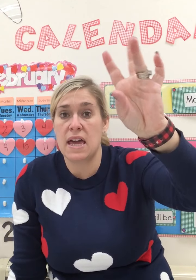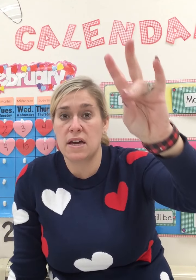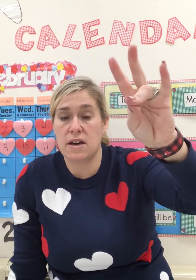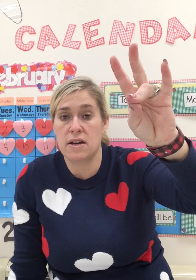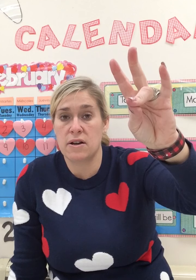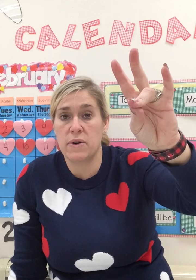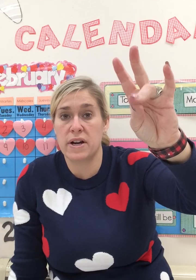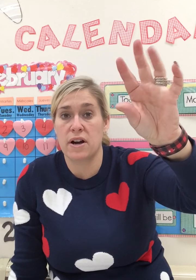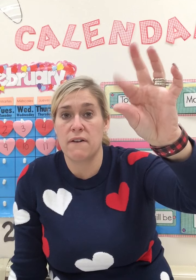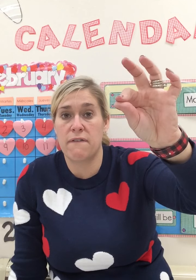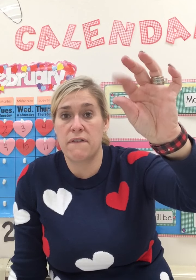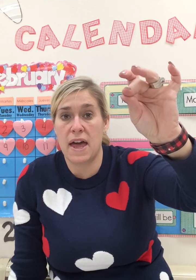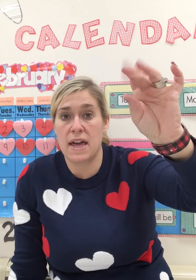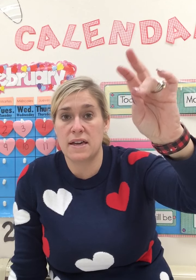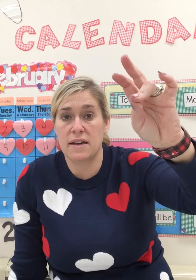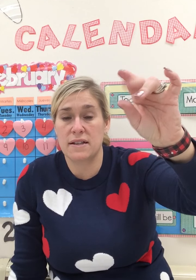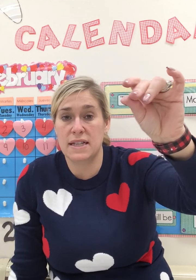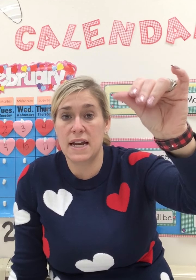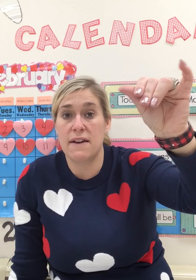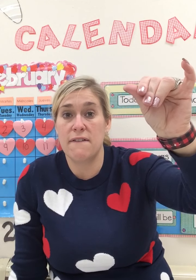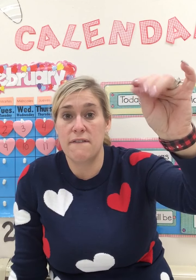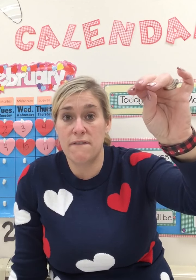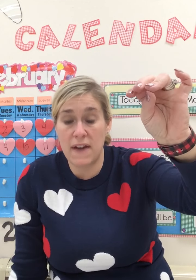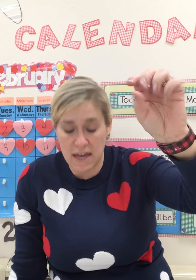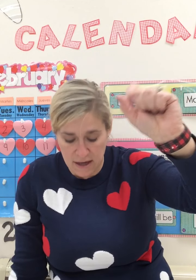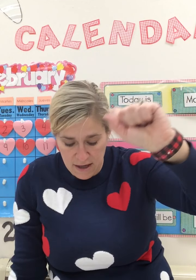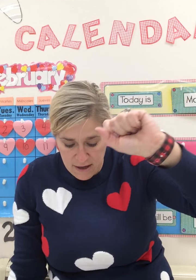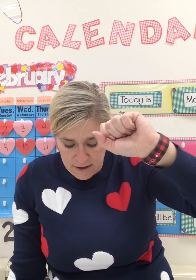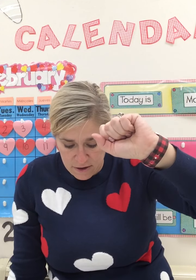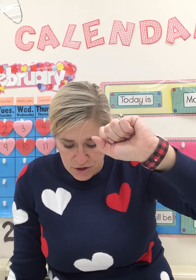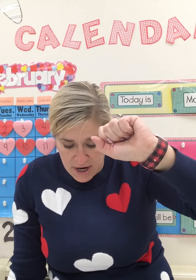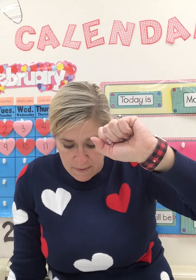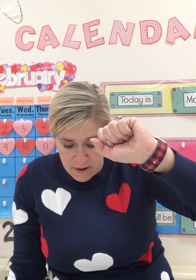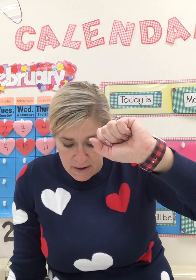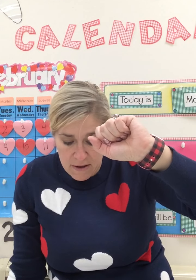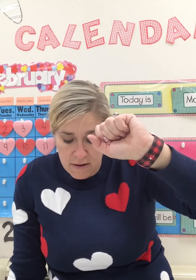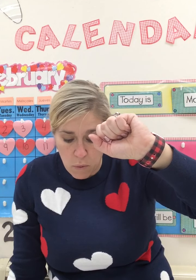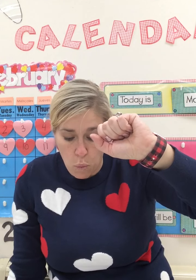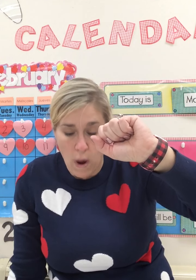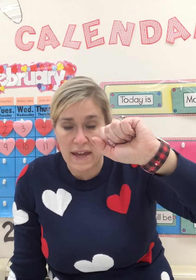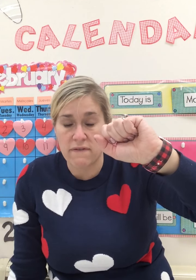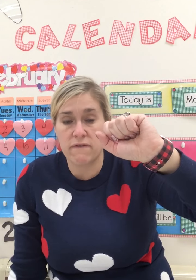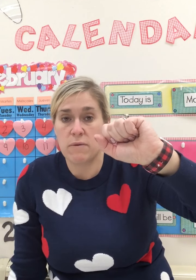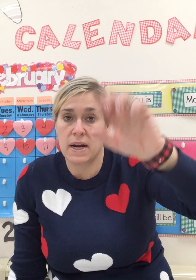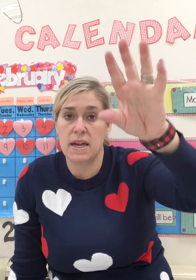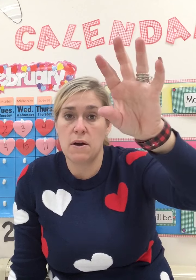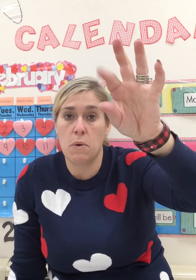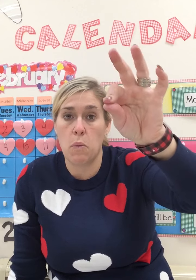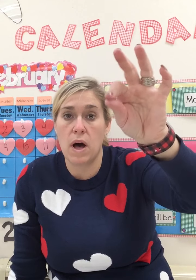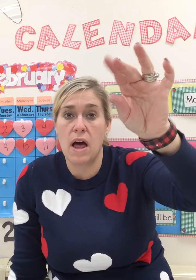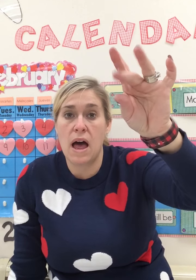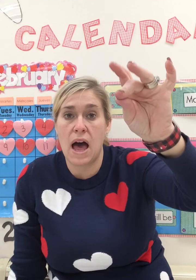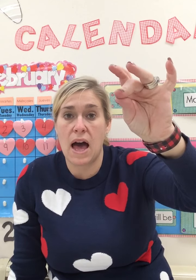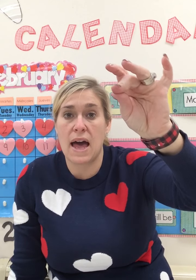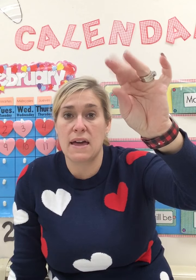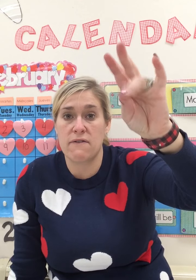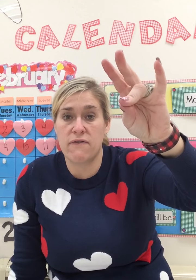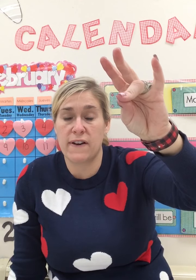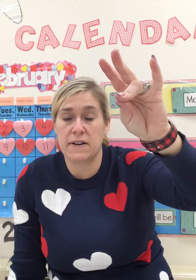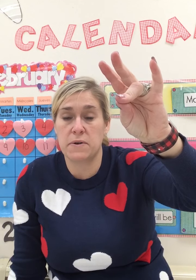F-A-K. Quicker. F-A-K. Slide it. Fake. Good job. Wife. Ready? W-I-F.